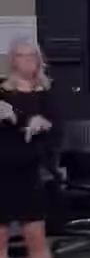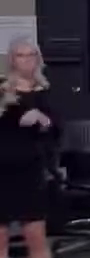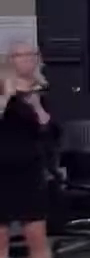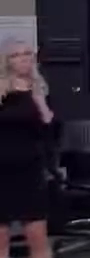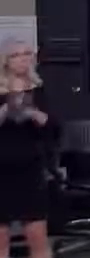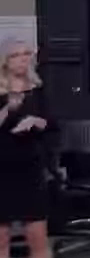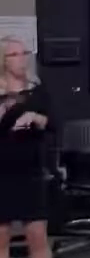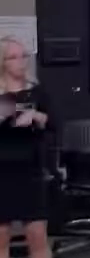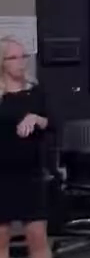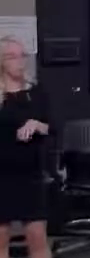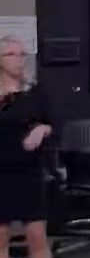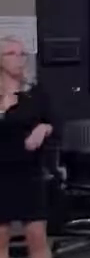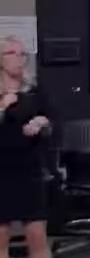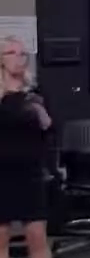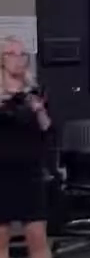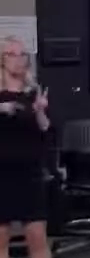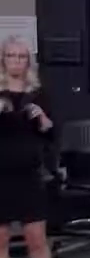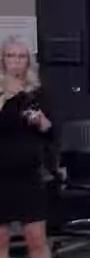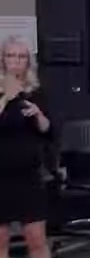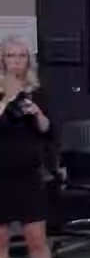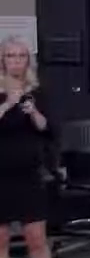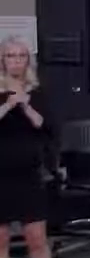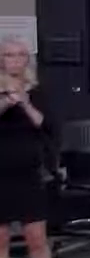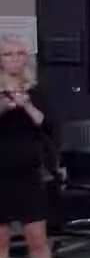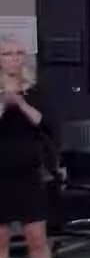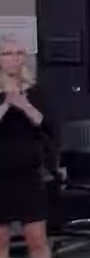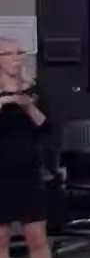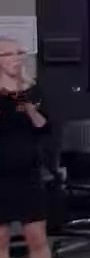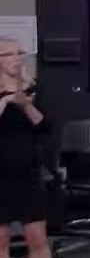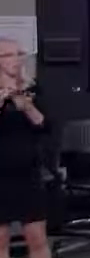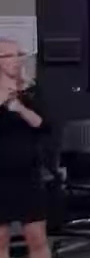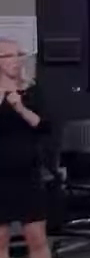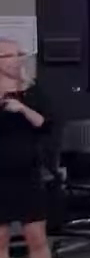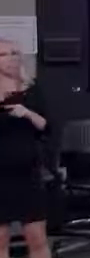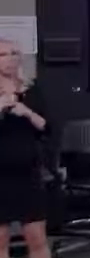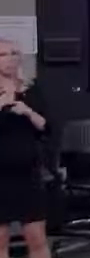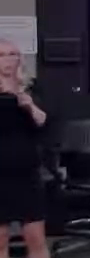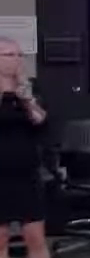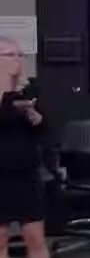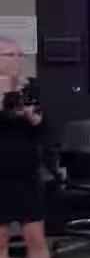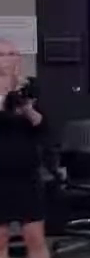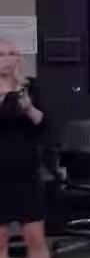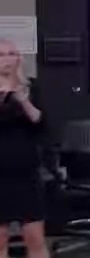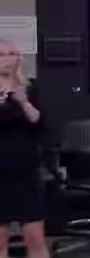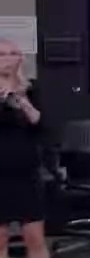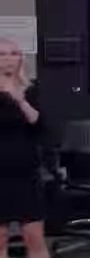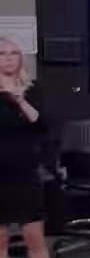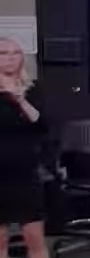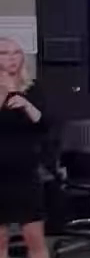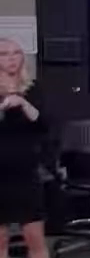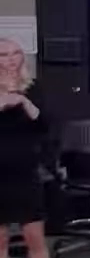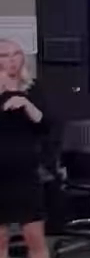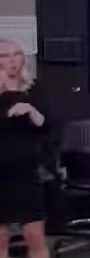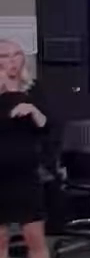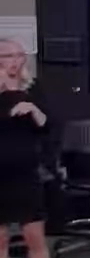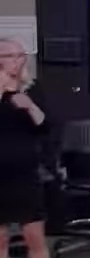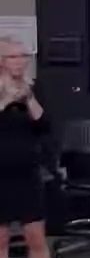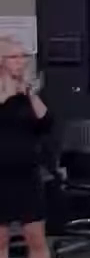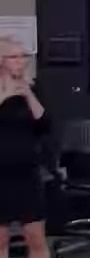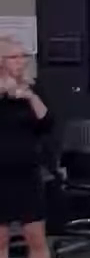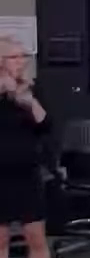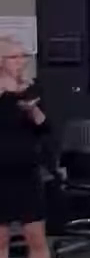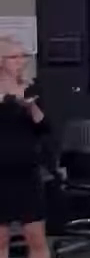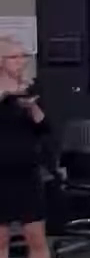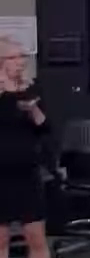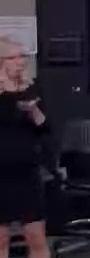it into a learning environment. If you can have art in Central Park, why the heck can't you also have the science of